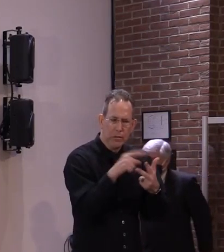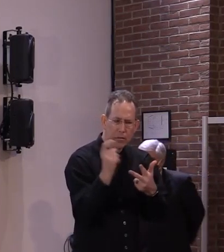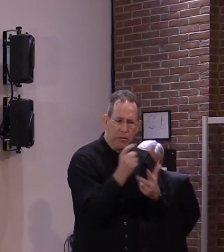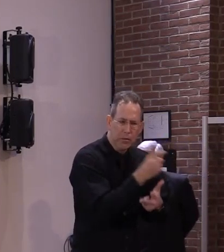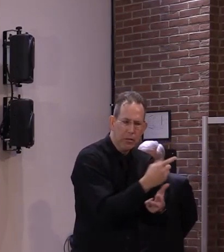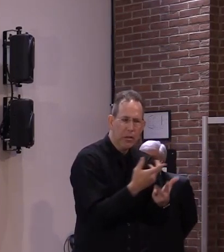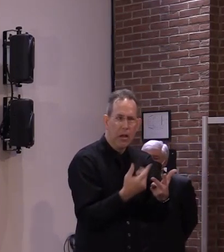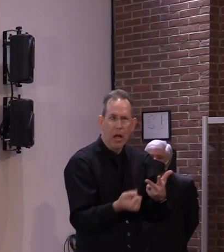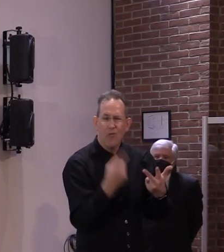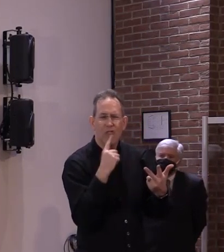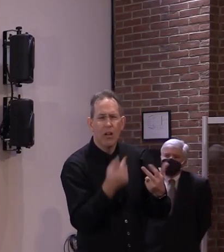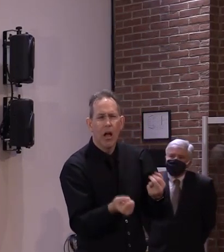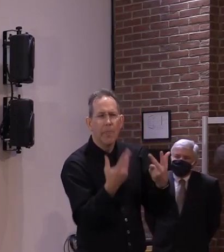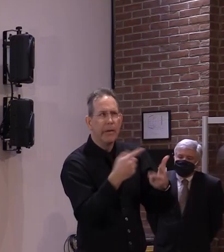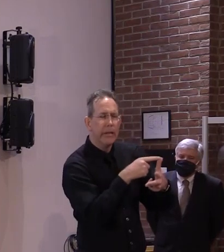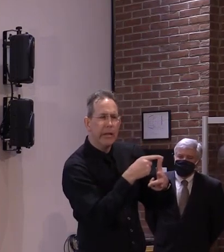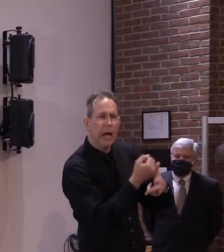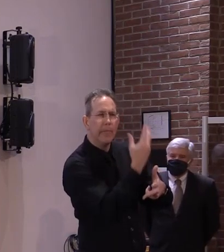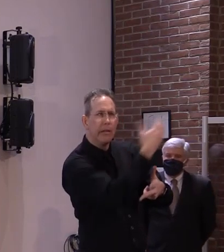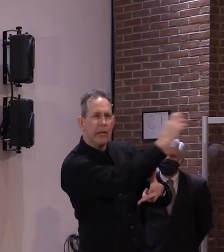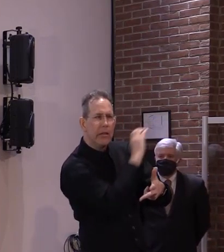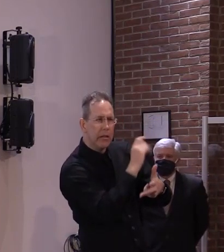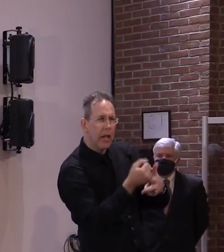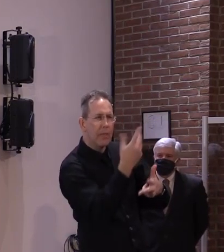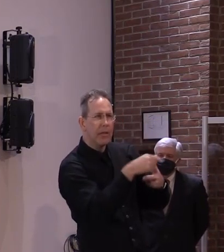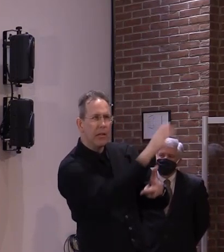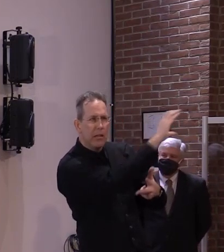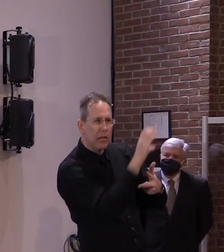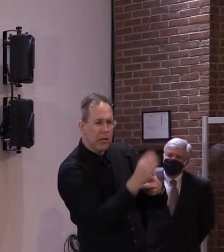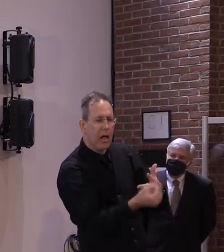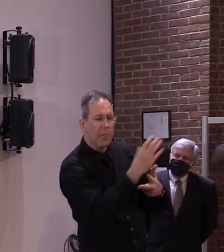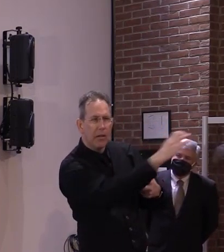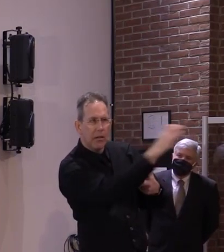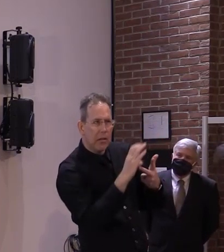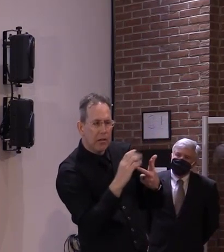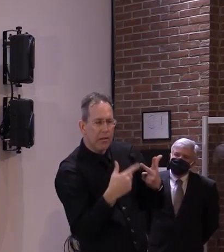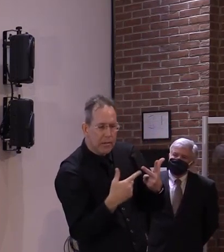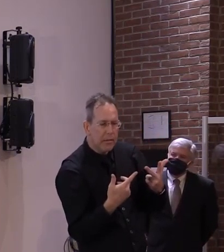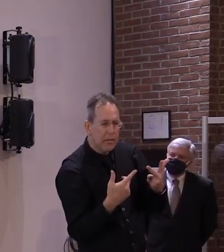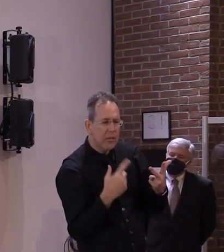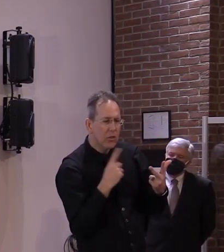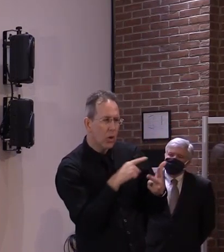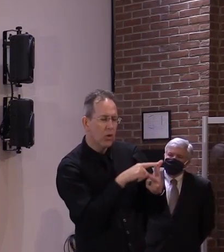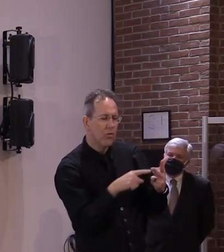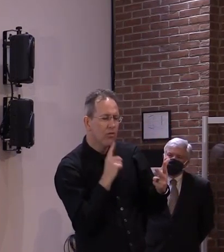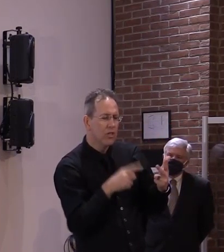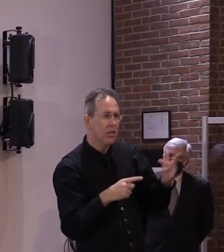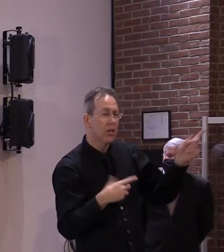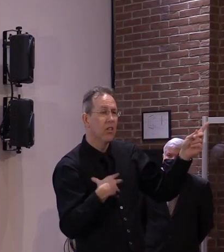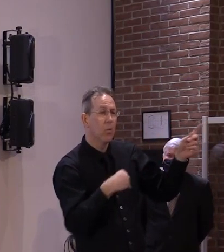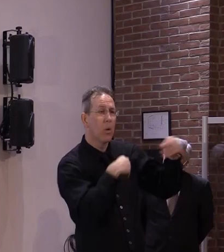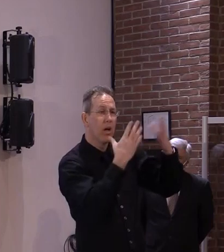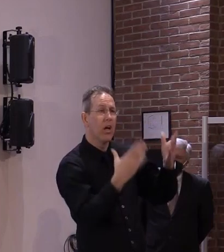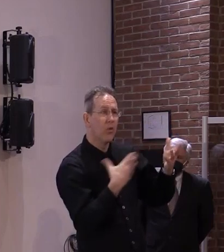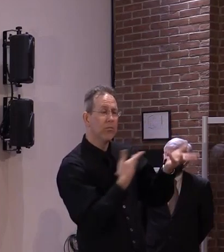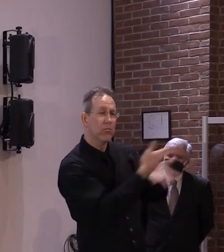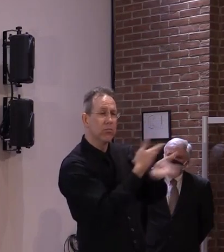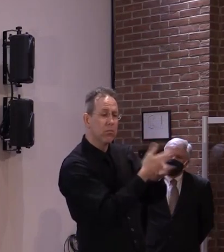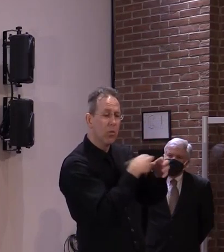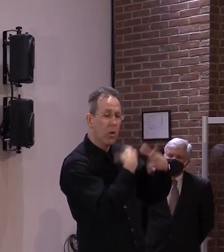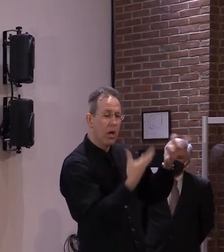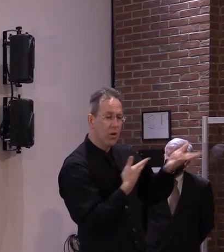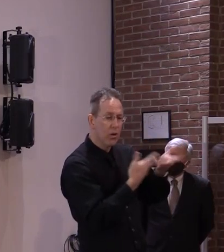from the White House and the administration. So. And knowing that it could be coming soon, we're again working